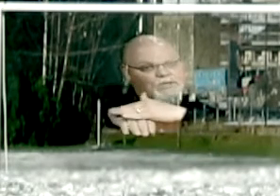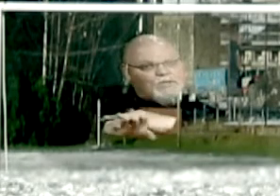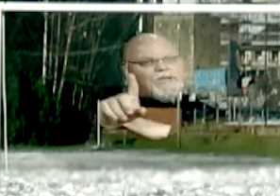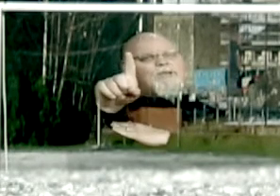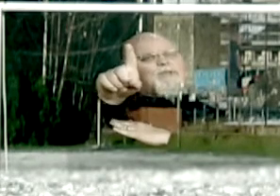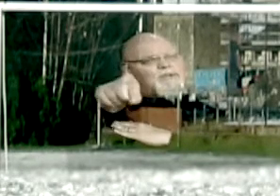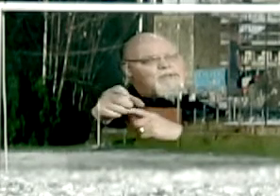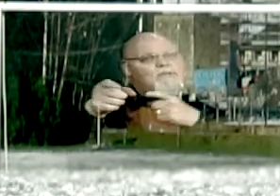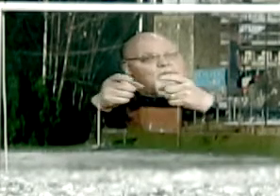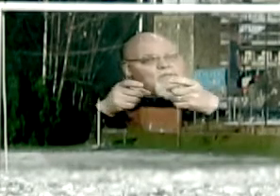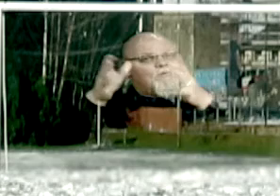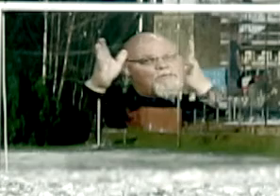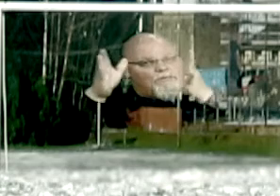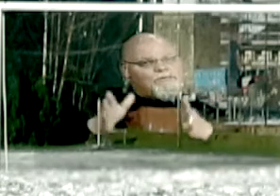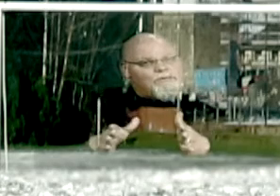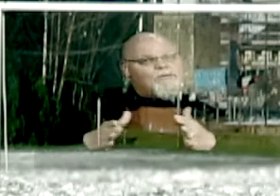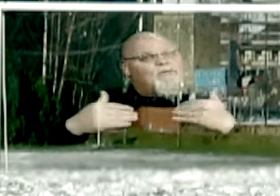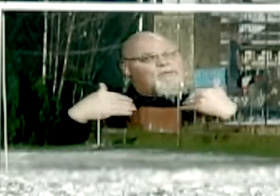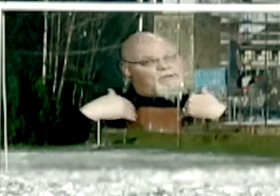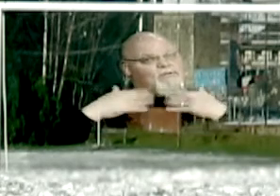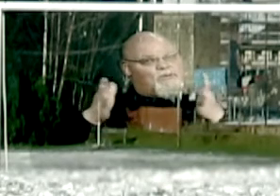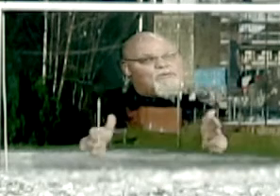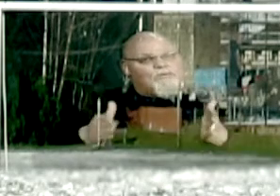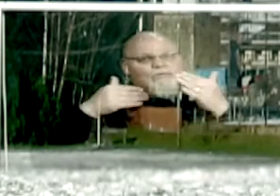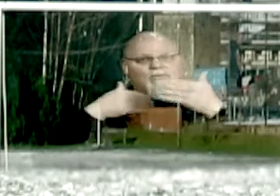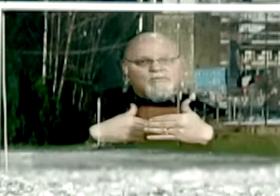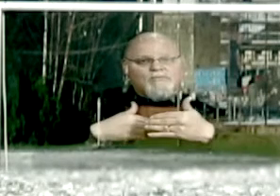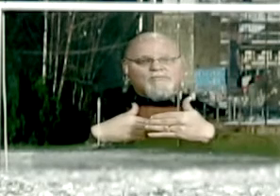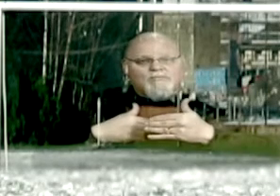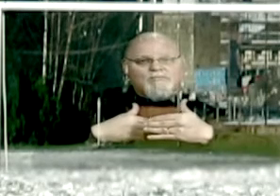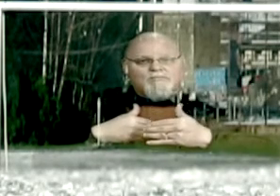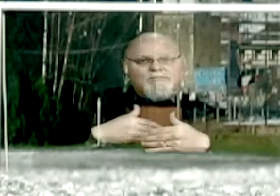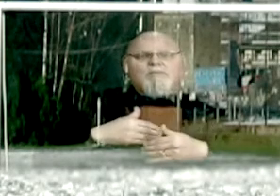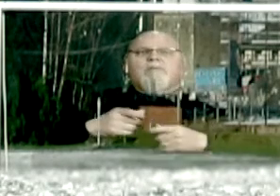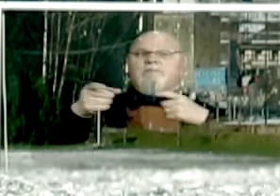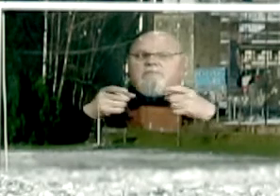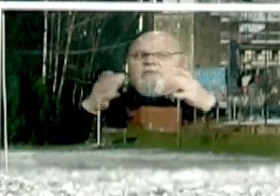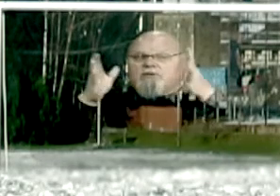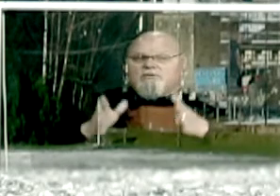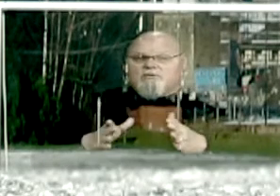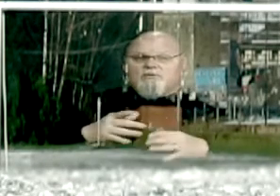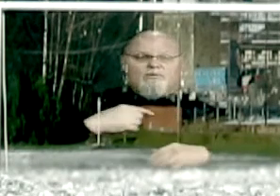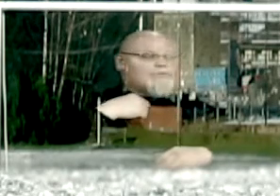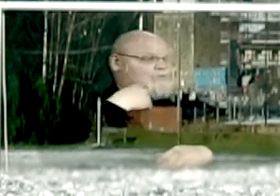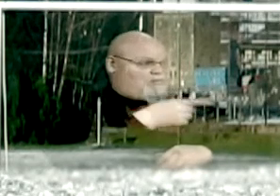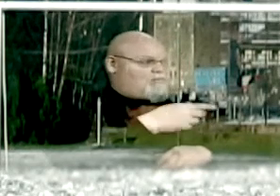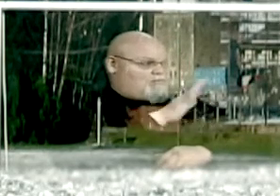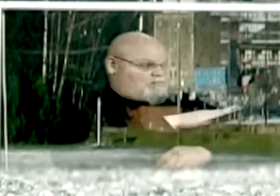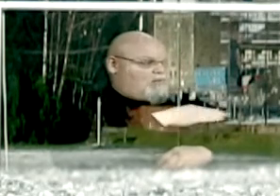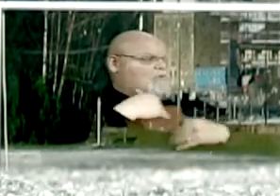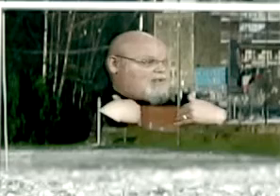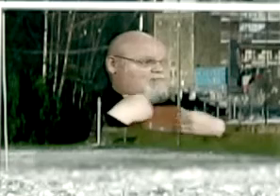if they have any rooms left in the middle of the night. The manager explains that they only have one room left.